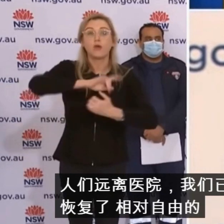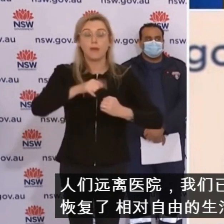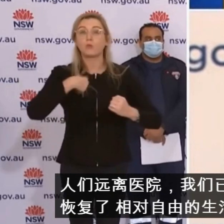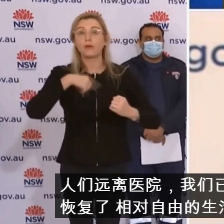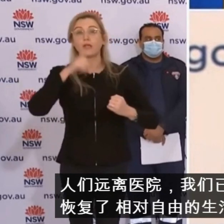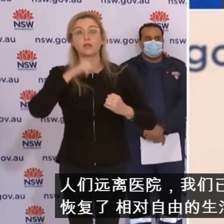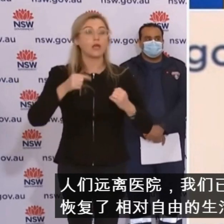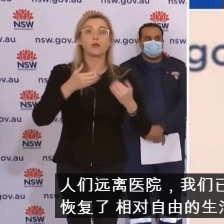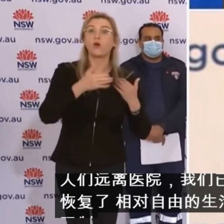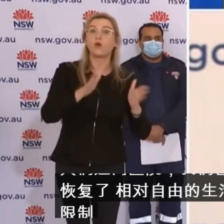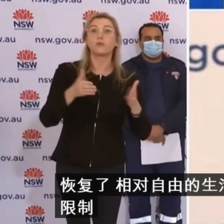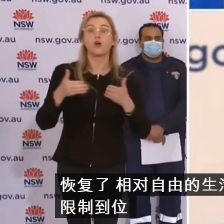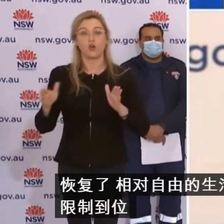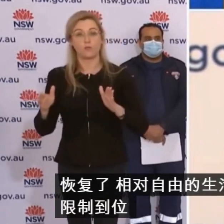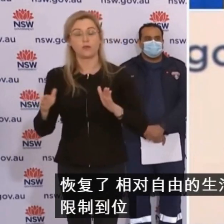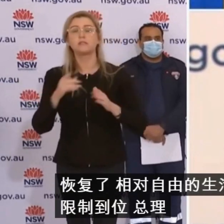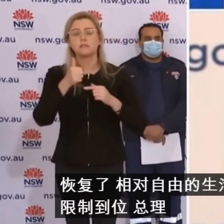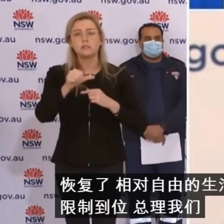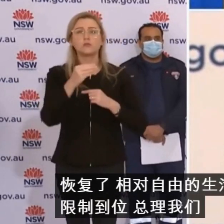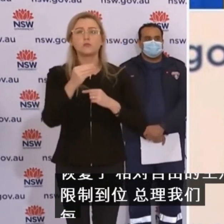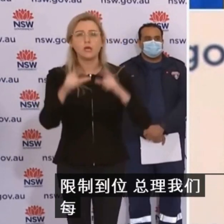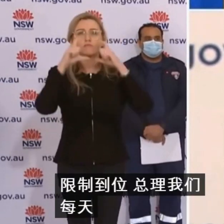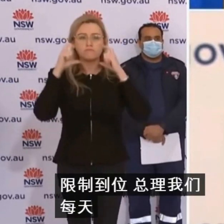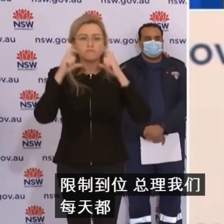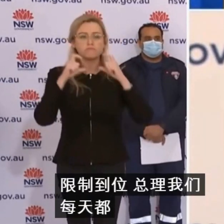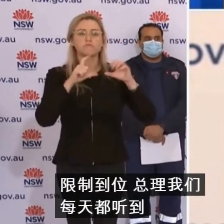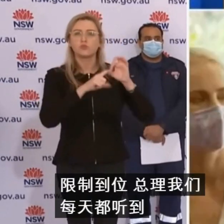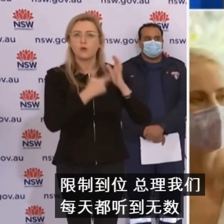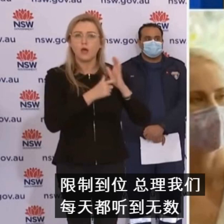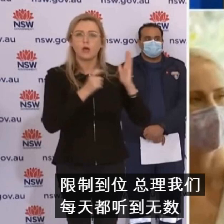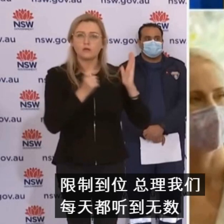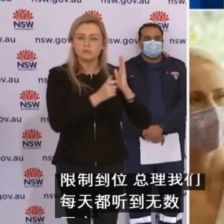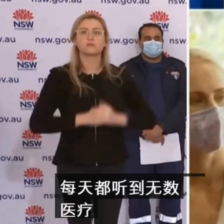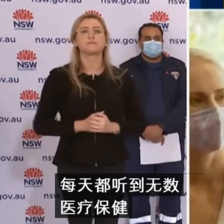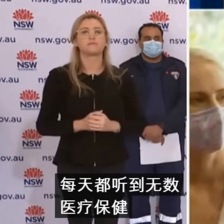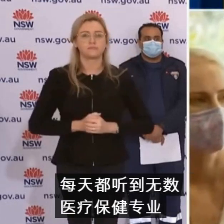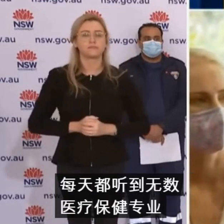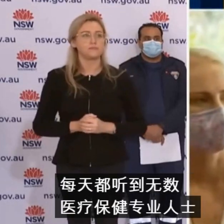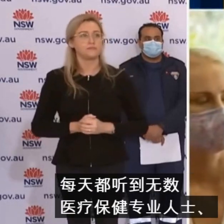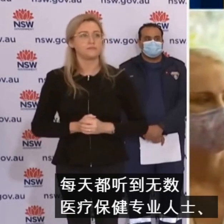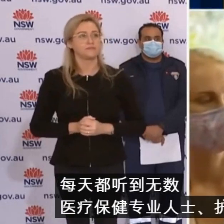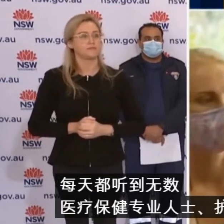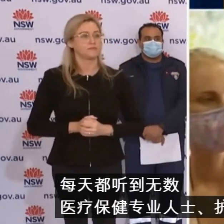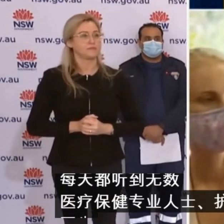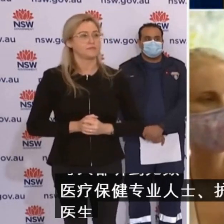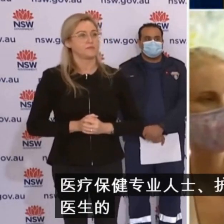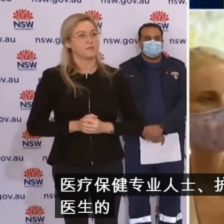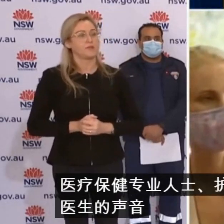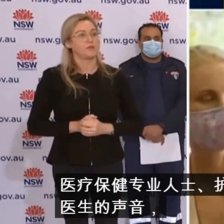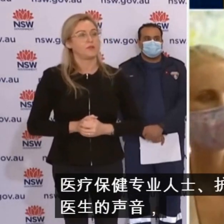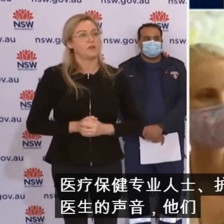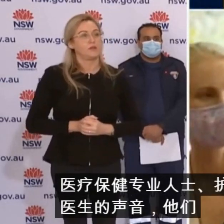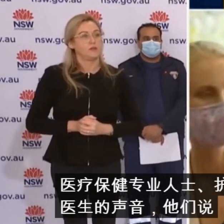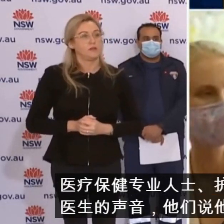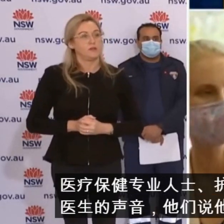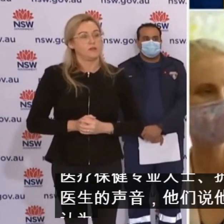life with safety restrictions in place. Premier, we're hearing every day, though, from countless healthcare professionals and nurses and doctors,